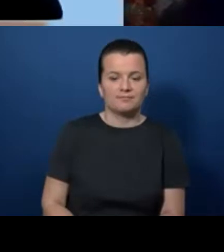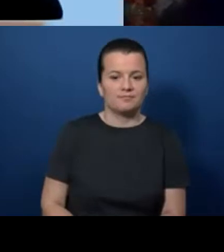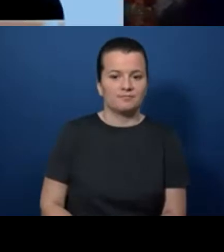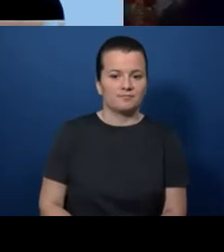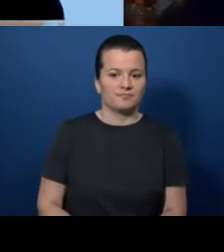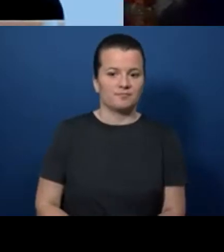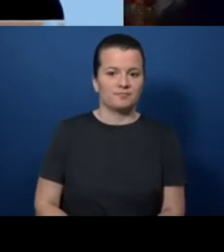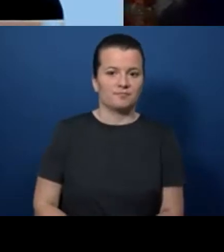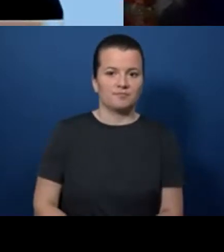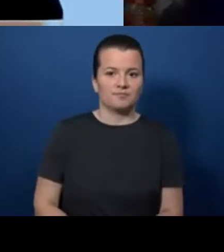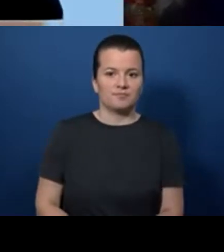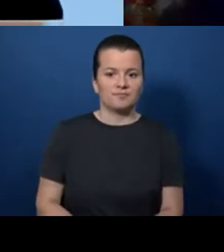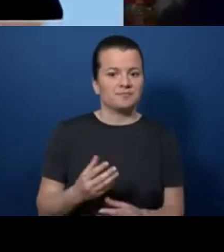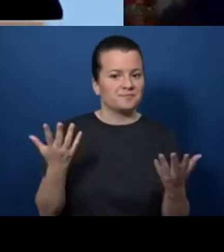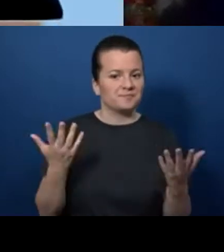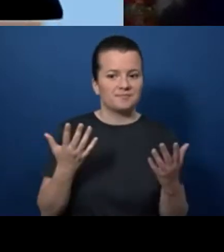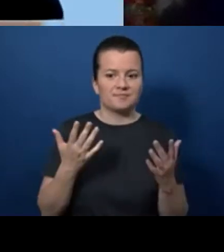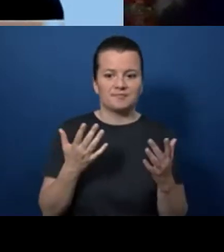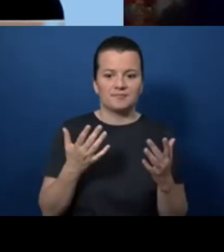that we have a problem with the mic.